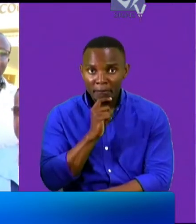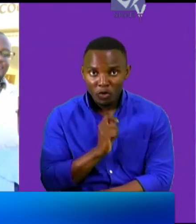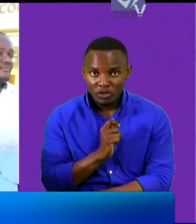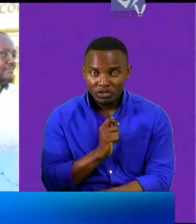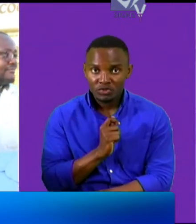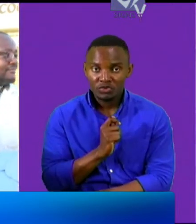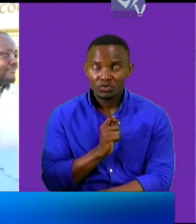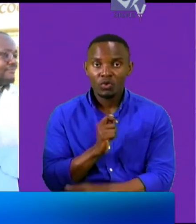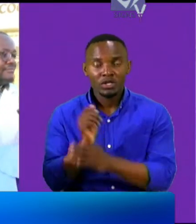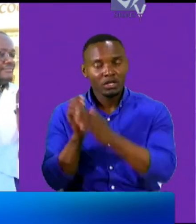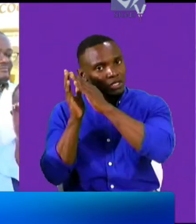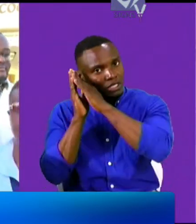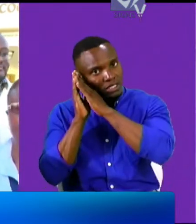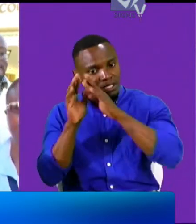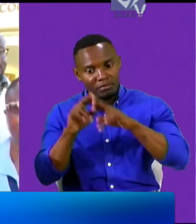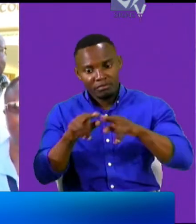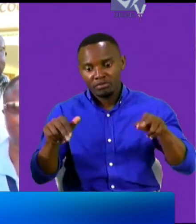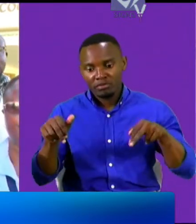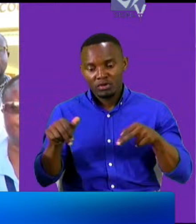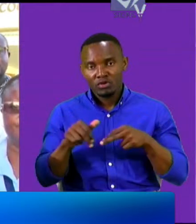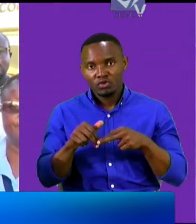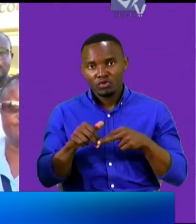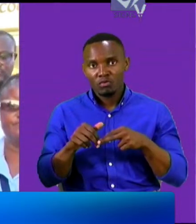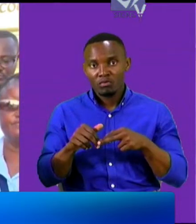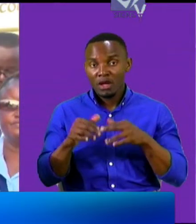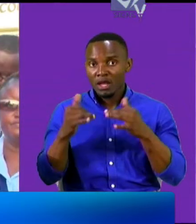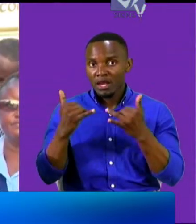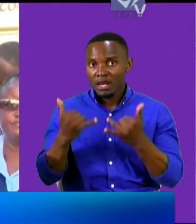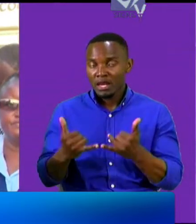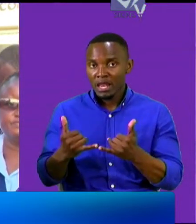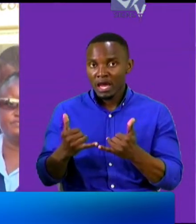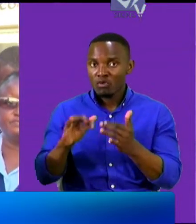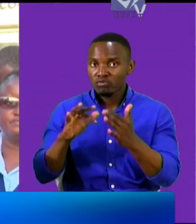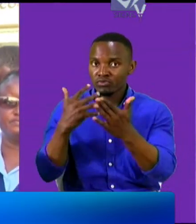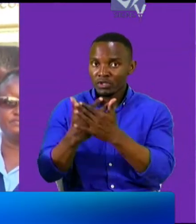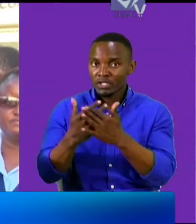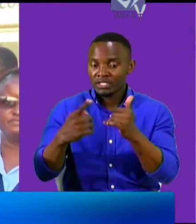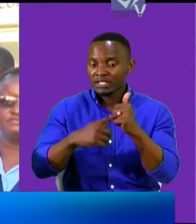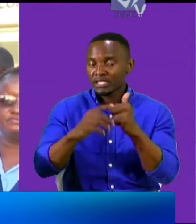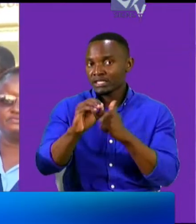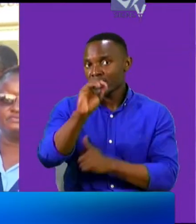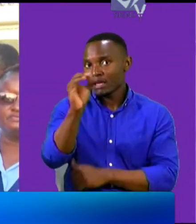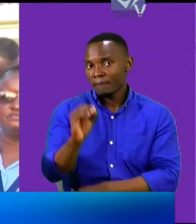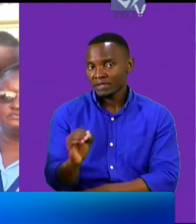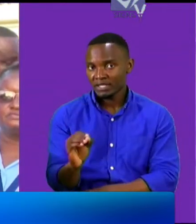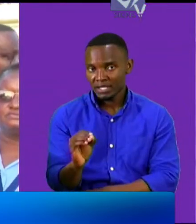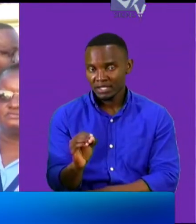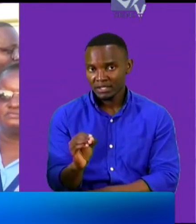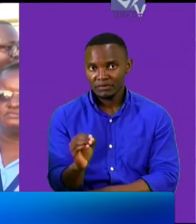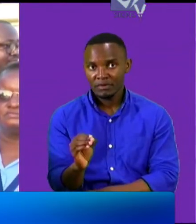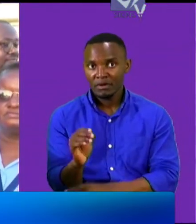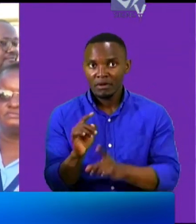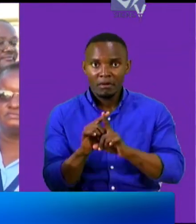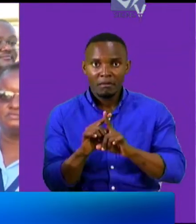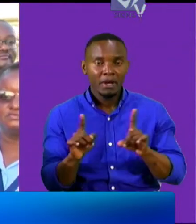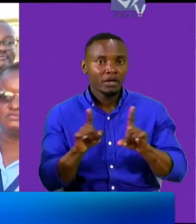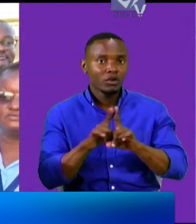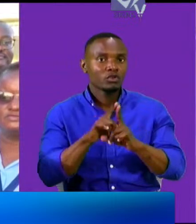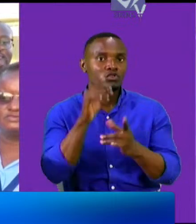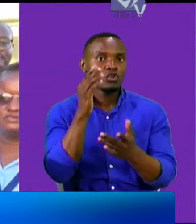up at around 60% in terms of completion, but also checking